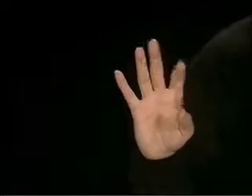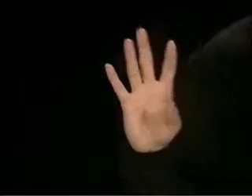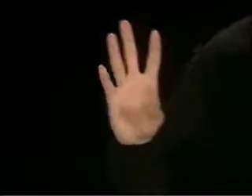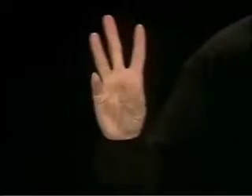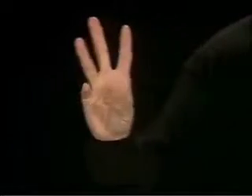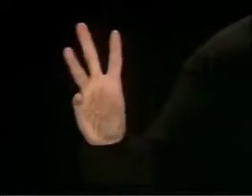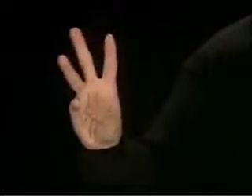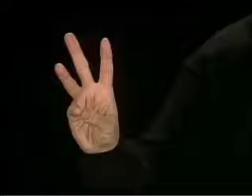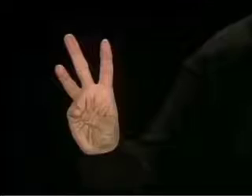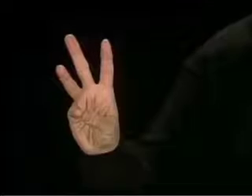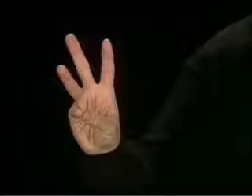96,